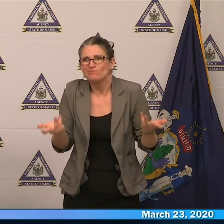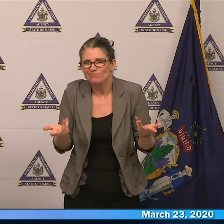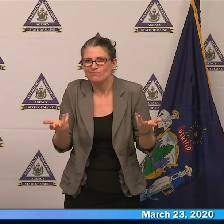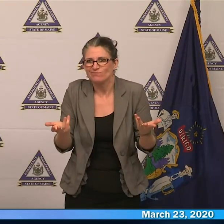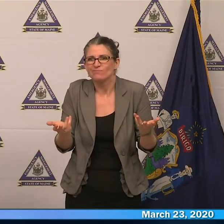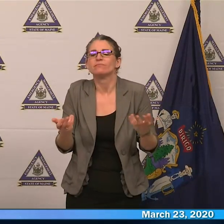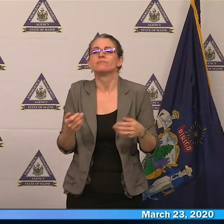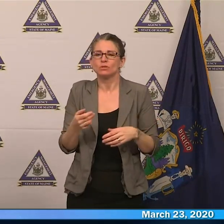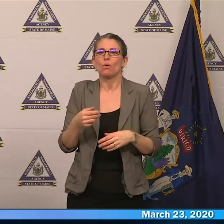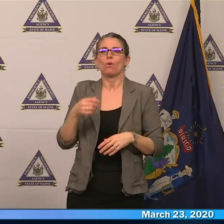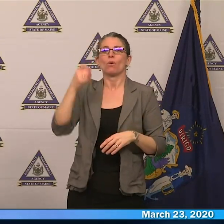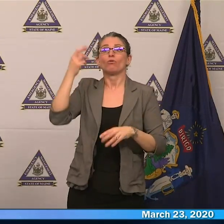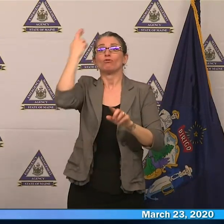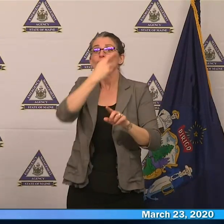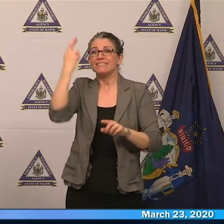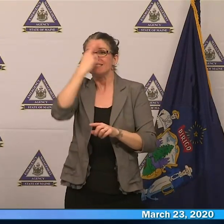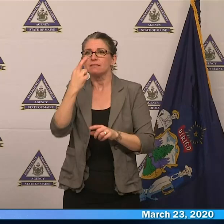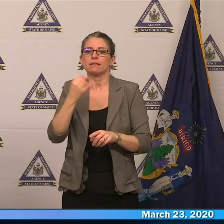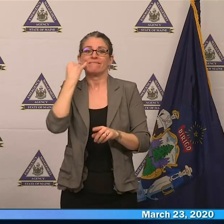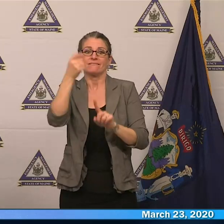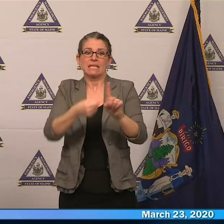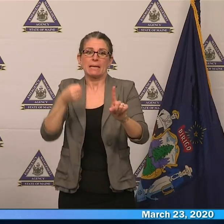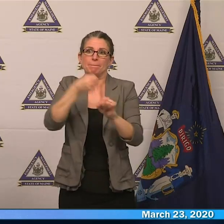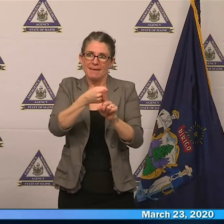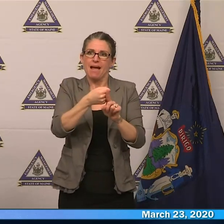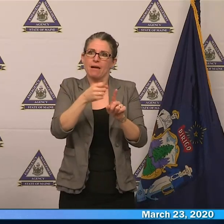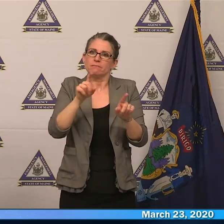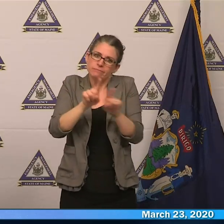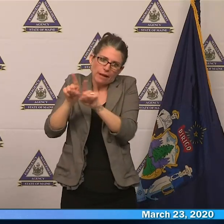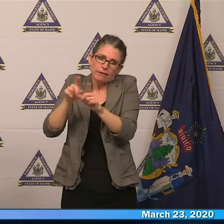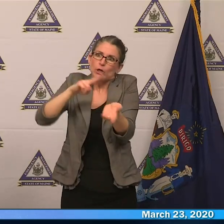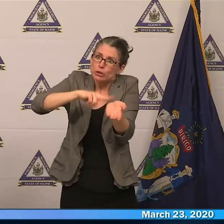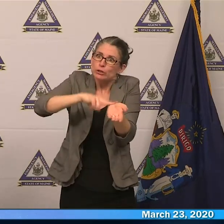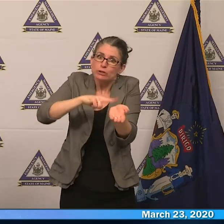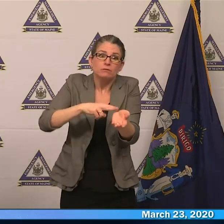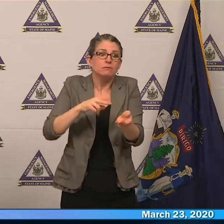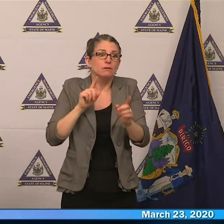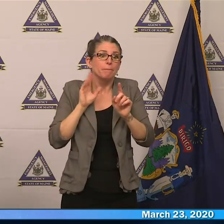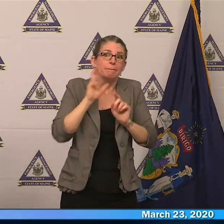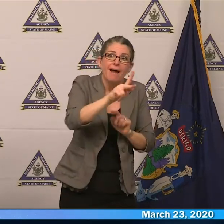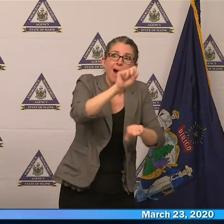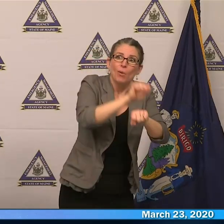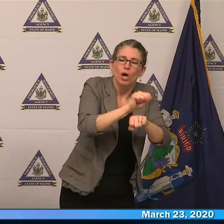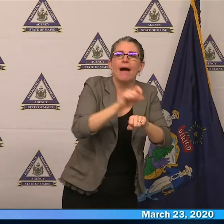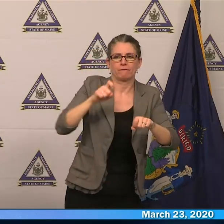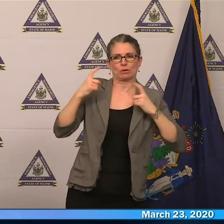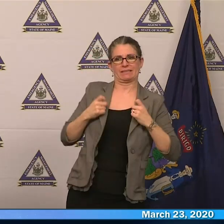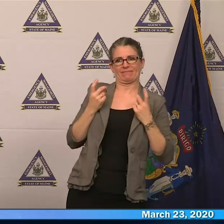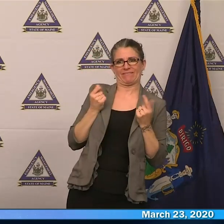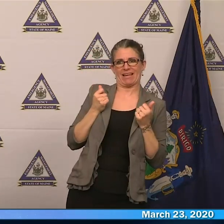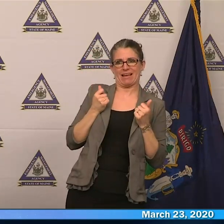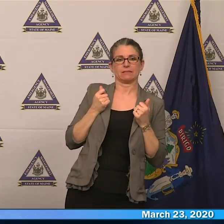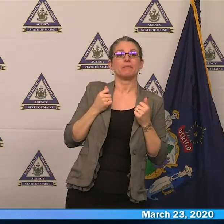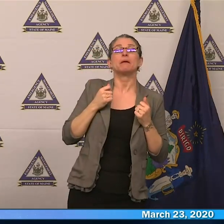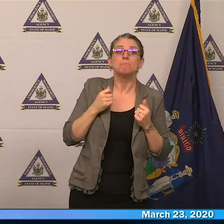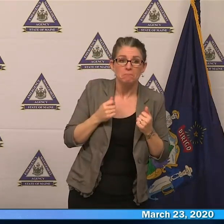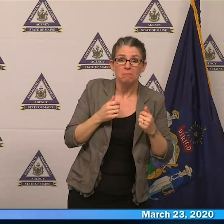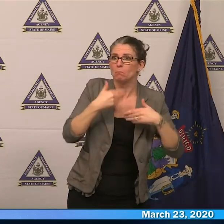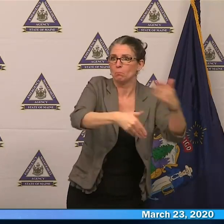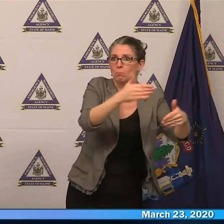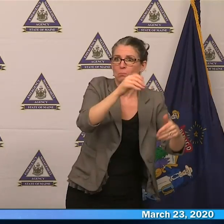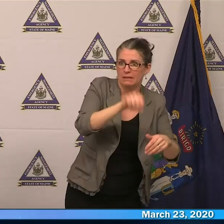might be some delays. I acknowledge that as well, and I recognize how frustrating that can be. Now, Phil's other question is, what can we say